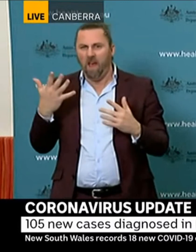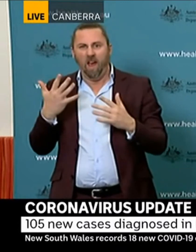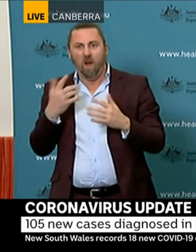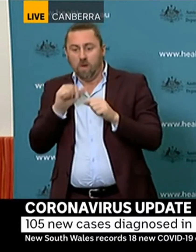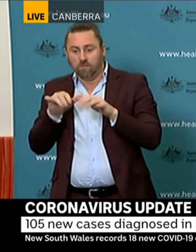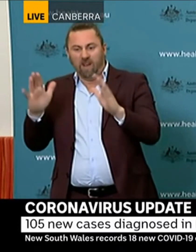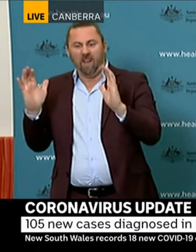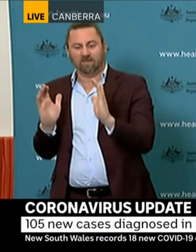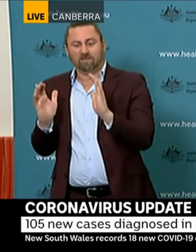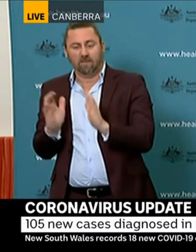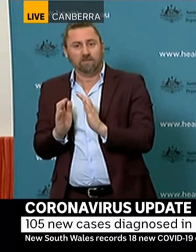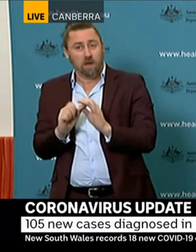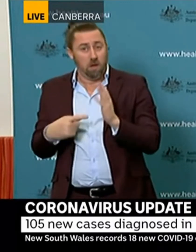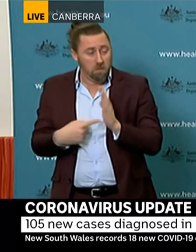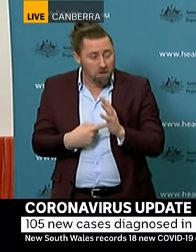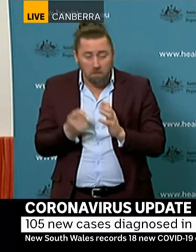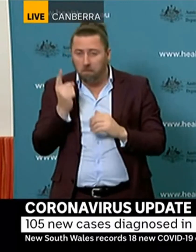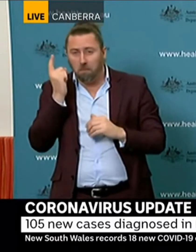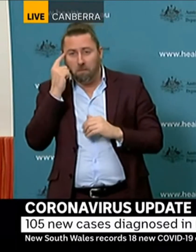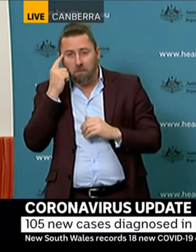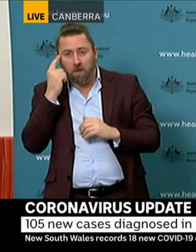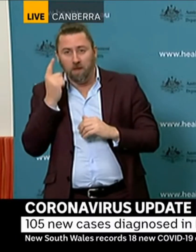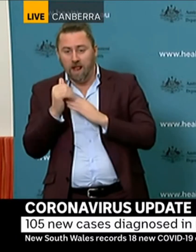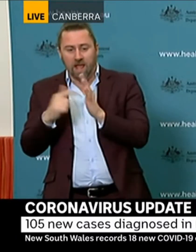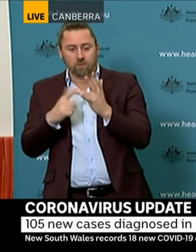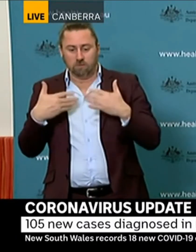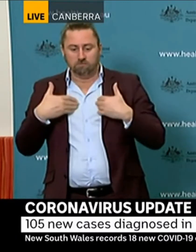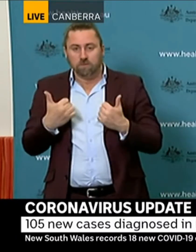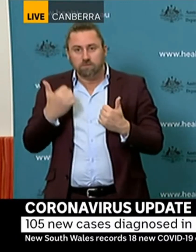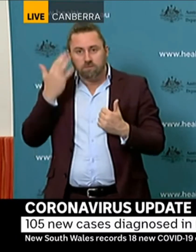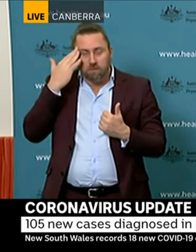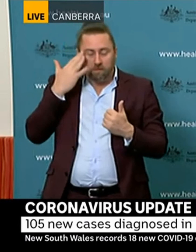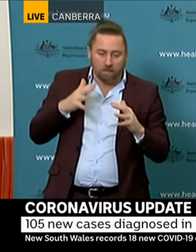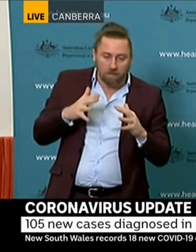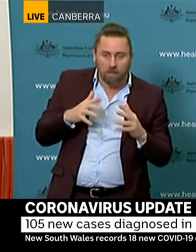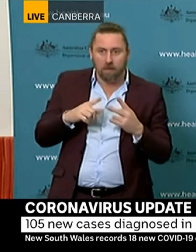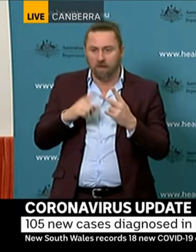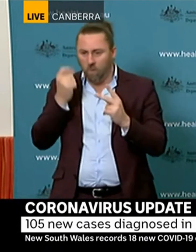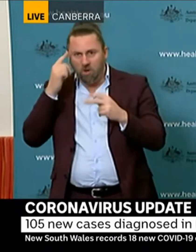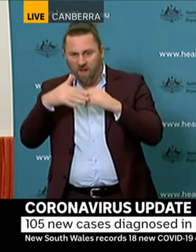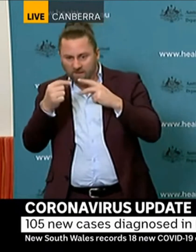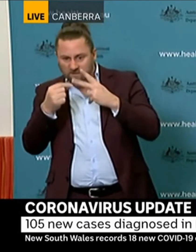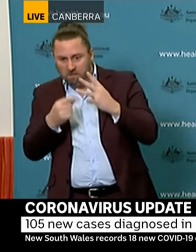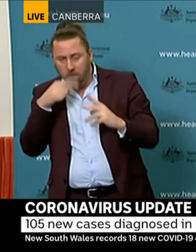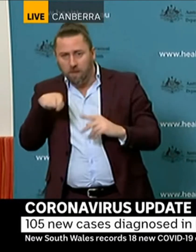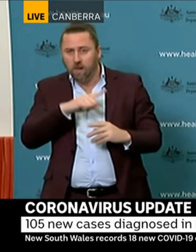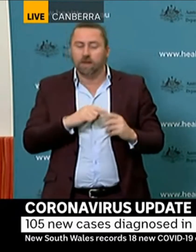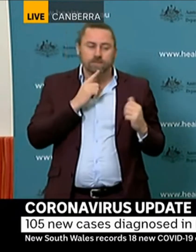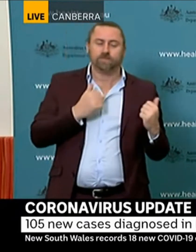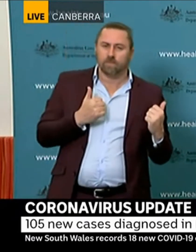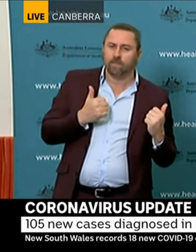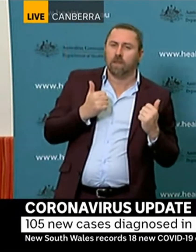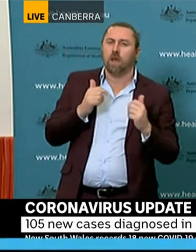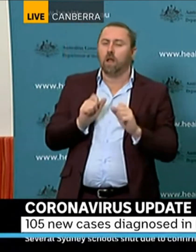virus, but what other issues could that present in terms of mental health and other health concerns? So really the movement modelling was about